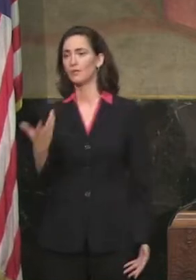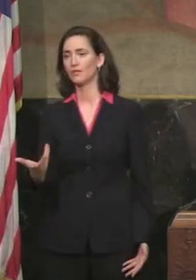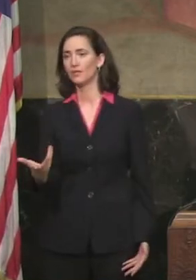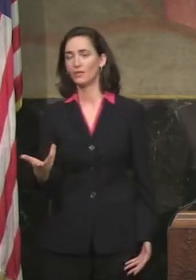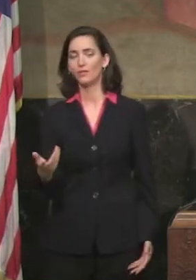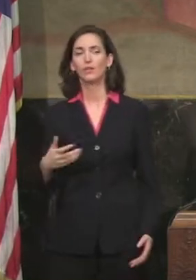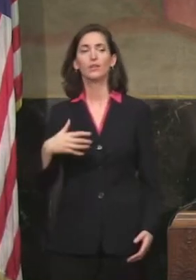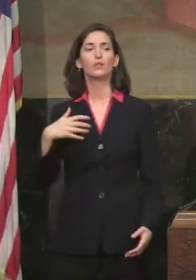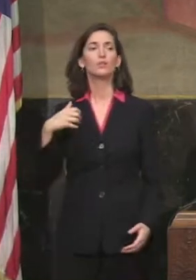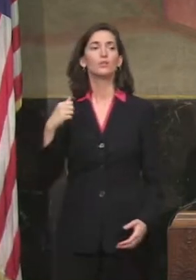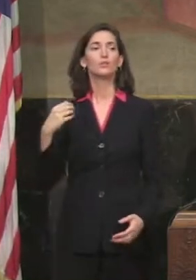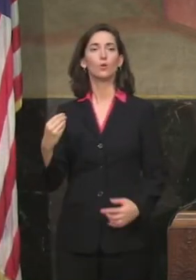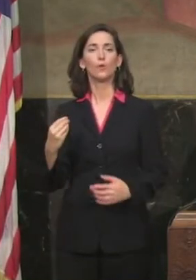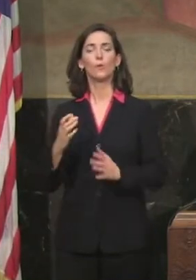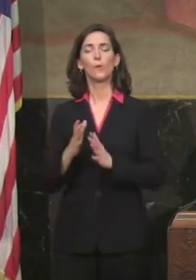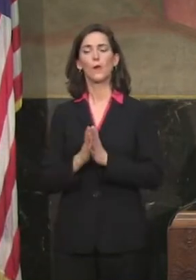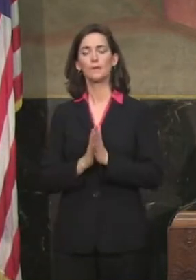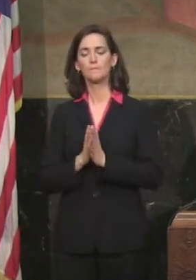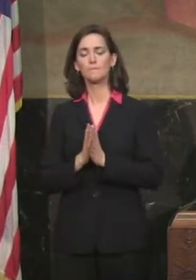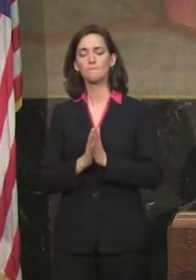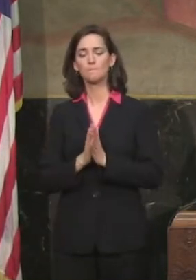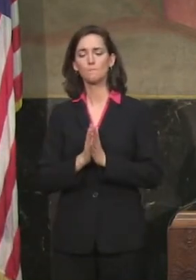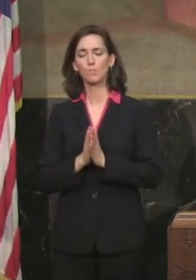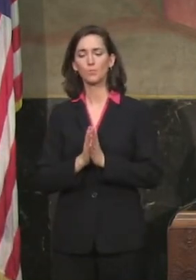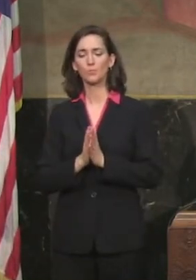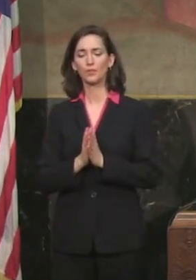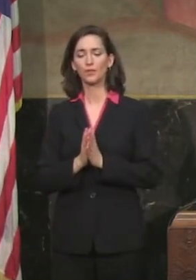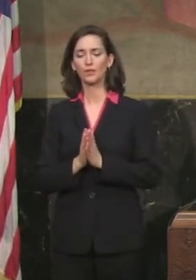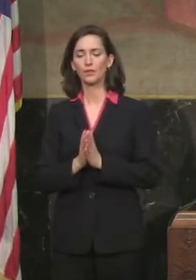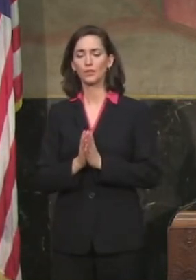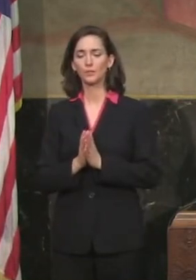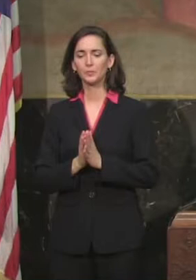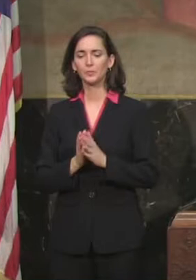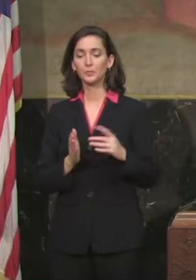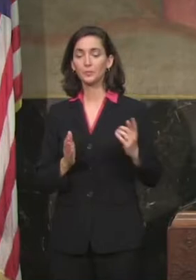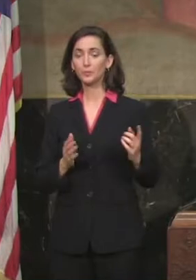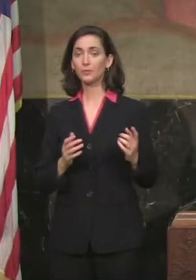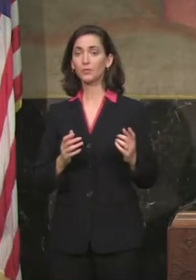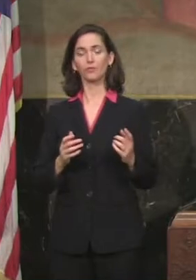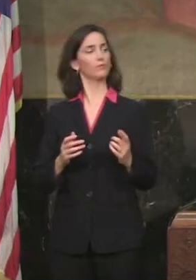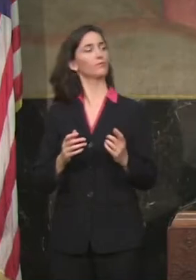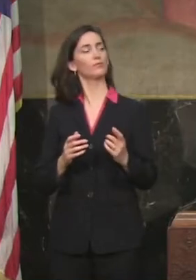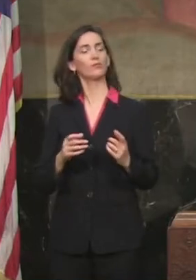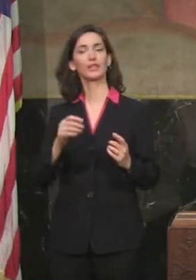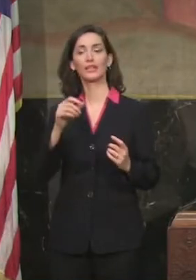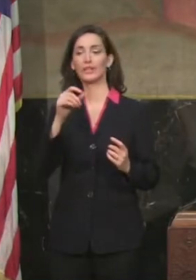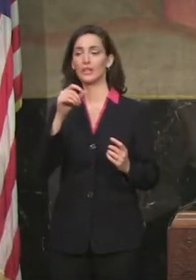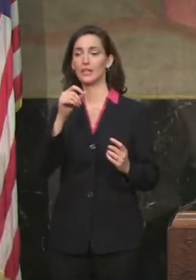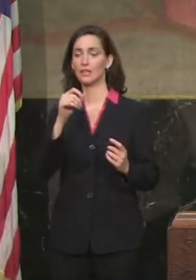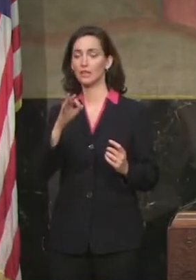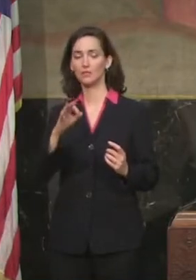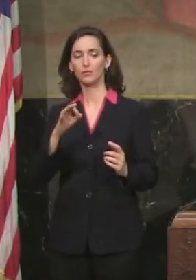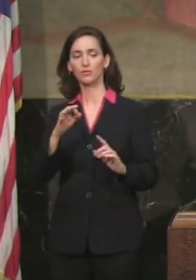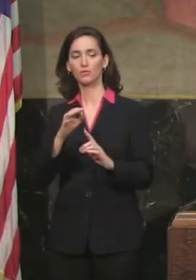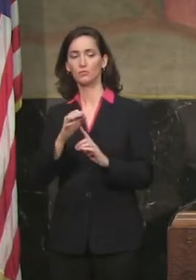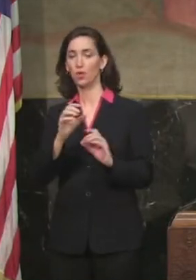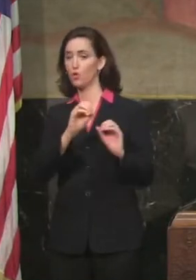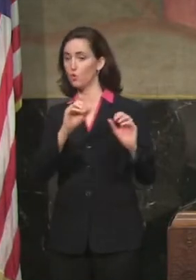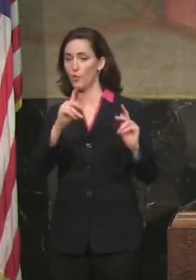So until I can be reasonably assured that a special session would not